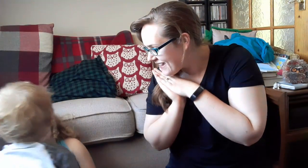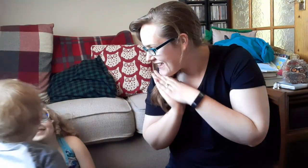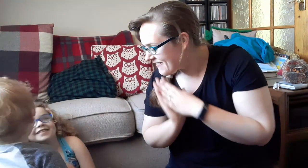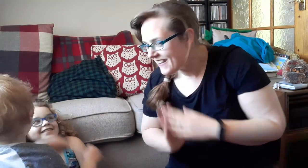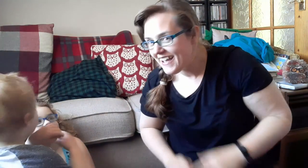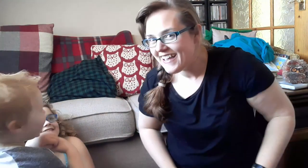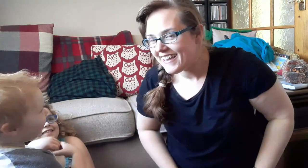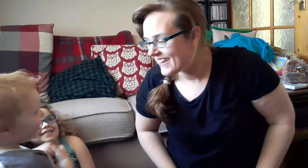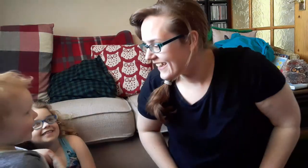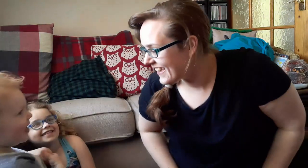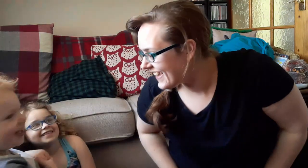Wakey, wakey!